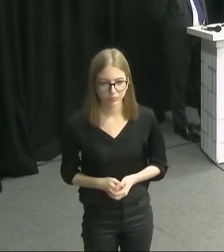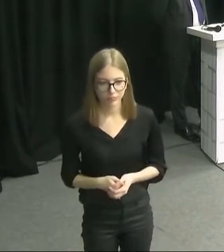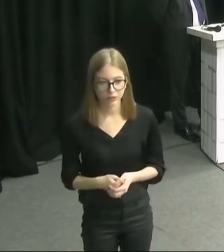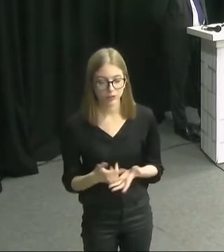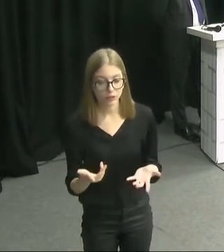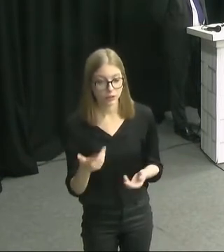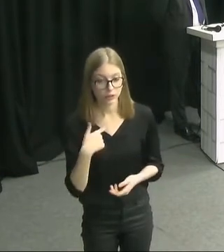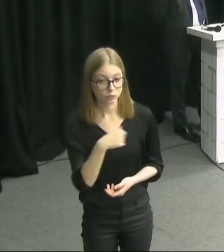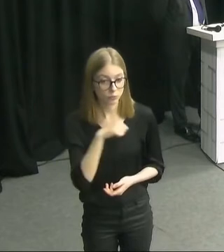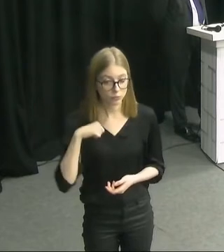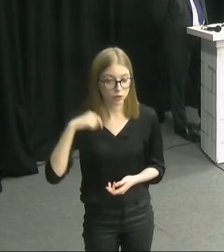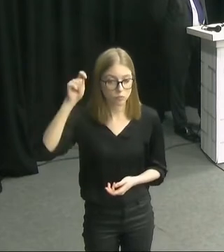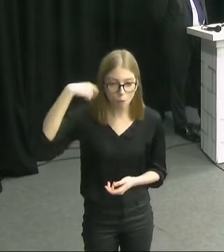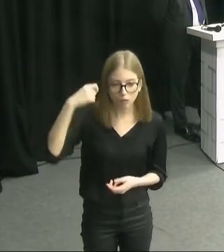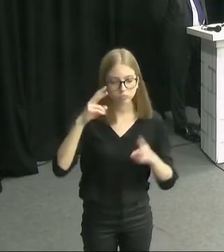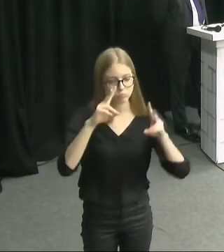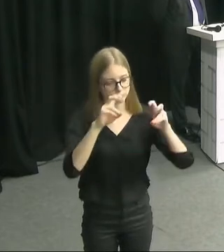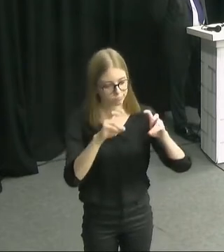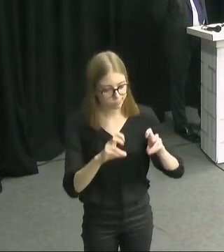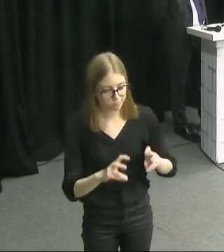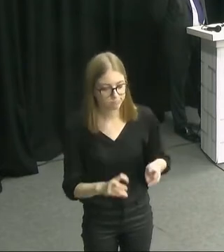Now, looking through my lens, my